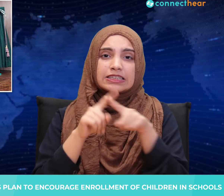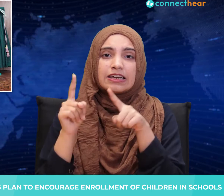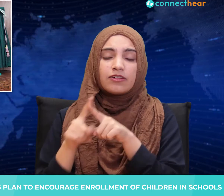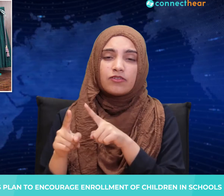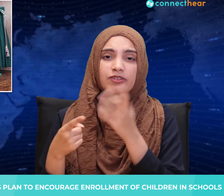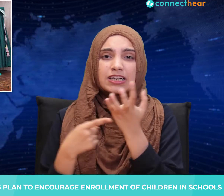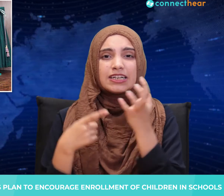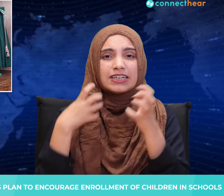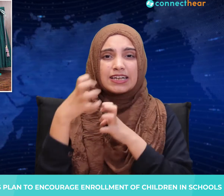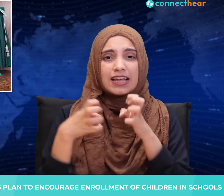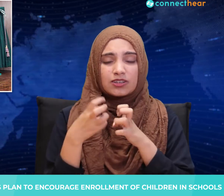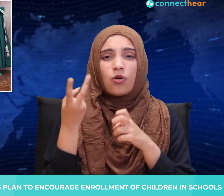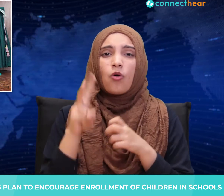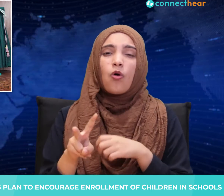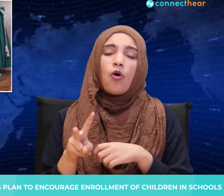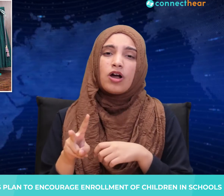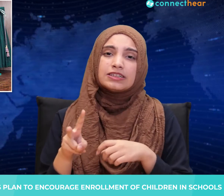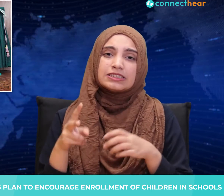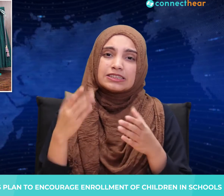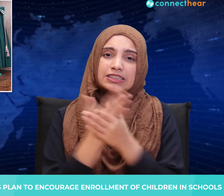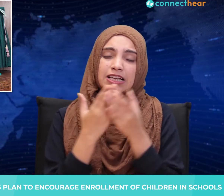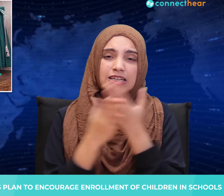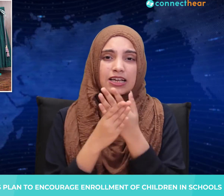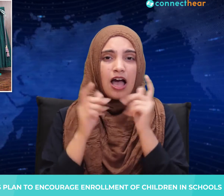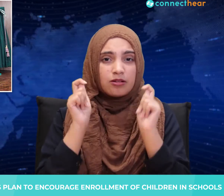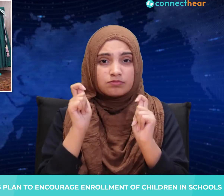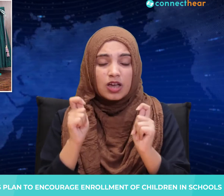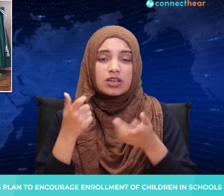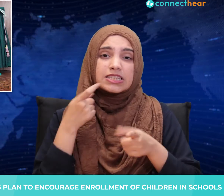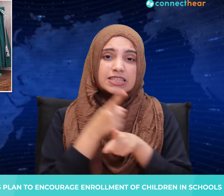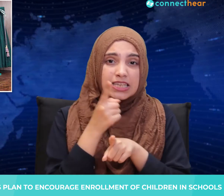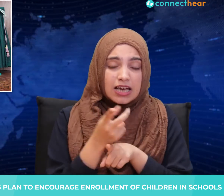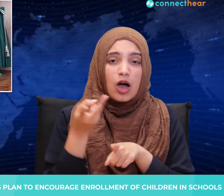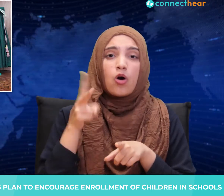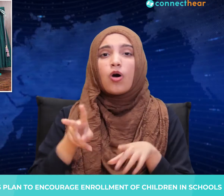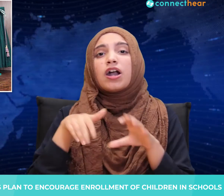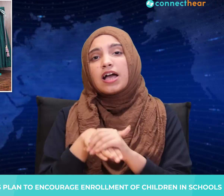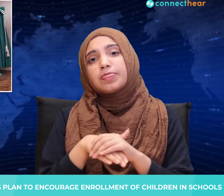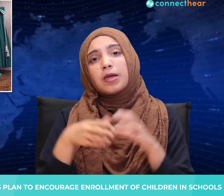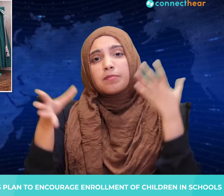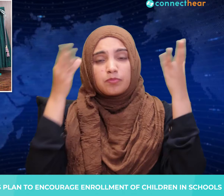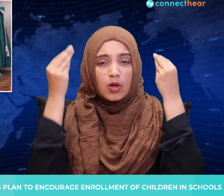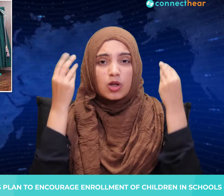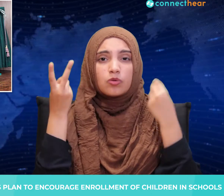vocational education to equip the youth with knowledge and expertise.